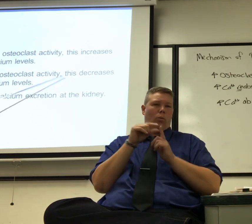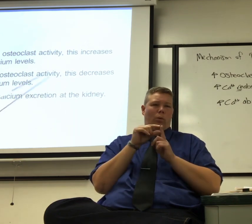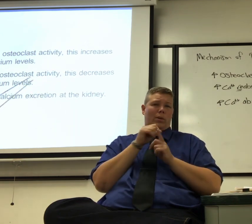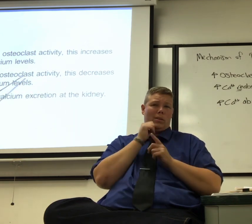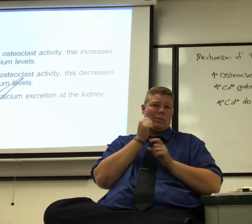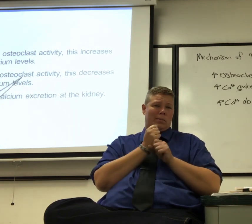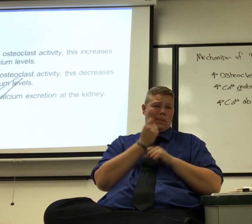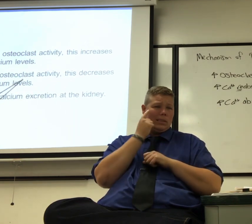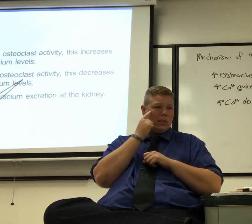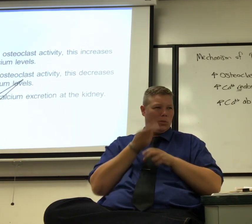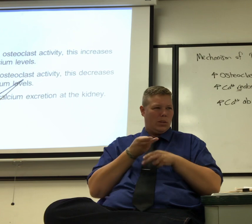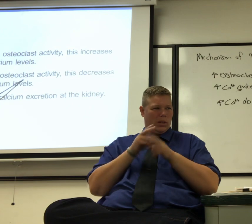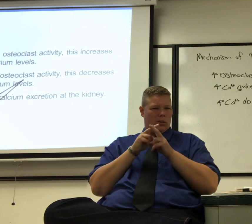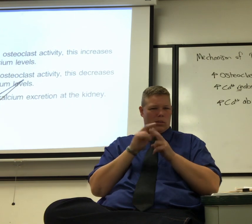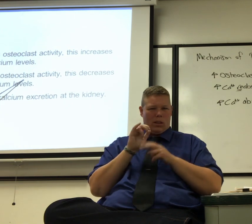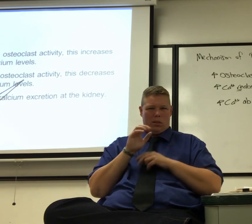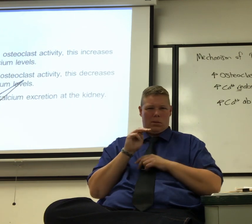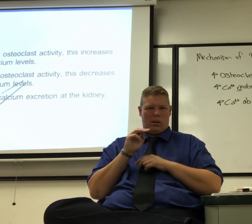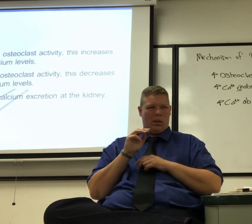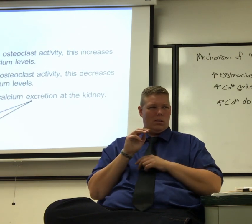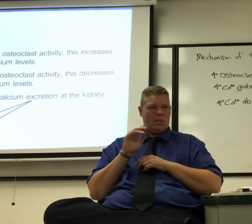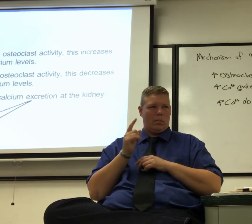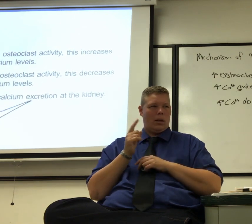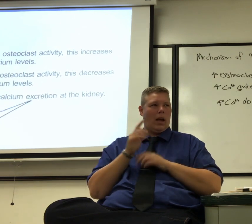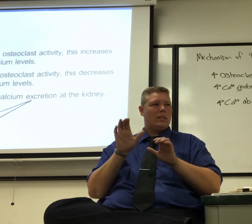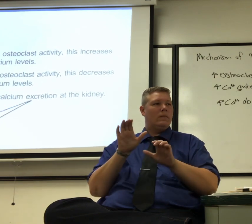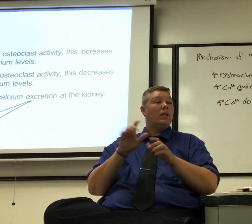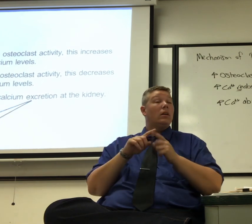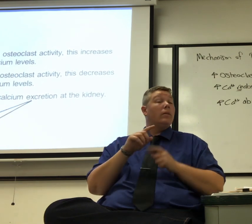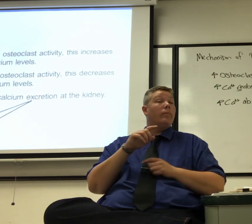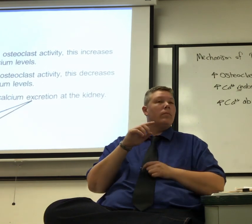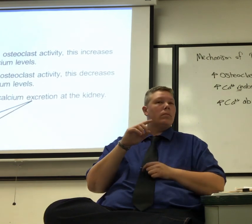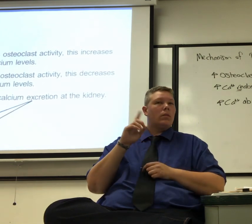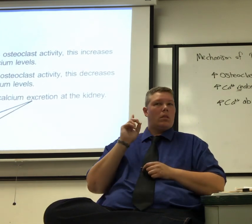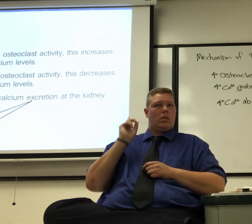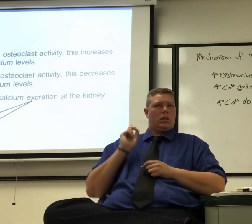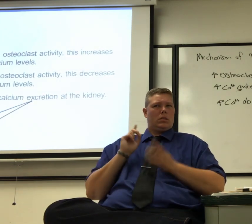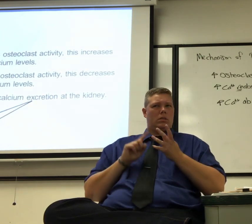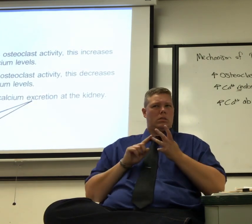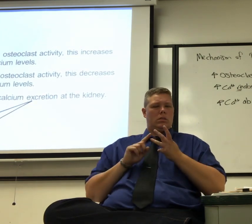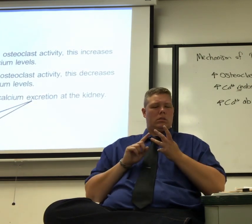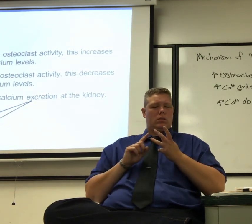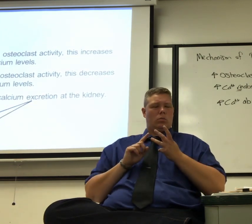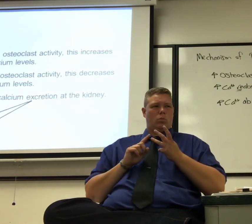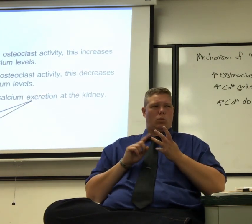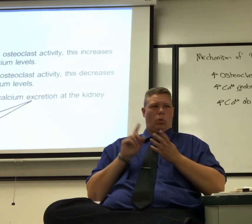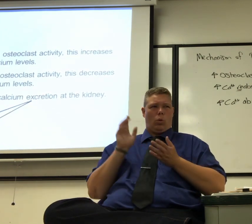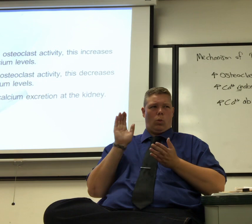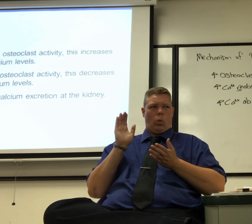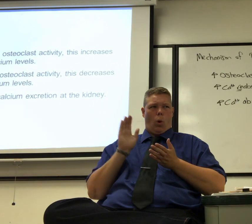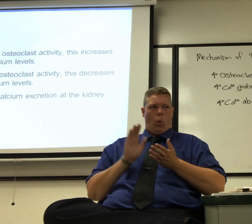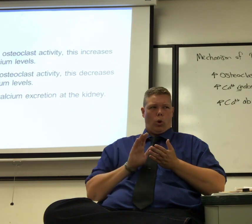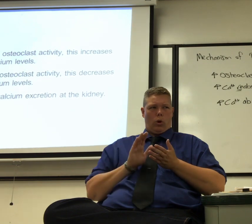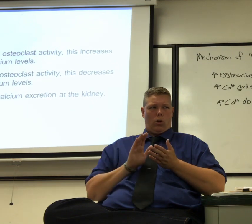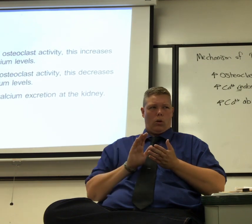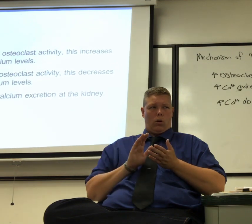B not good? Well, it doesn't make sense. That word doesn't make sense to me. You're increasing that